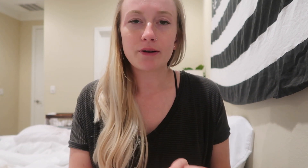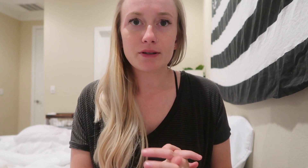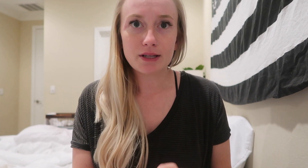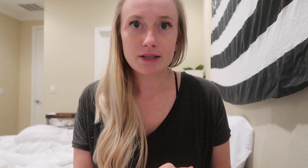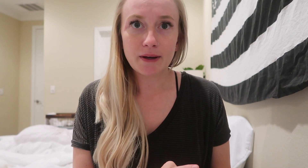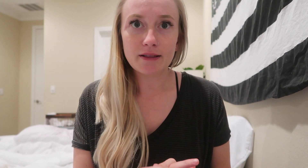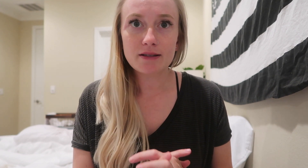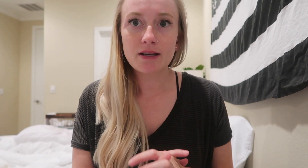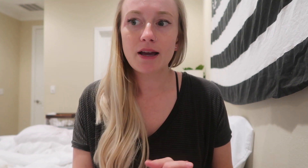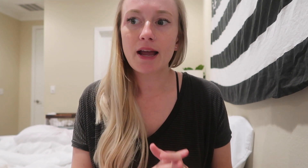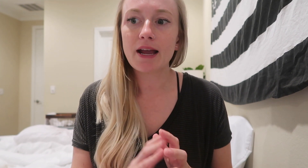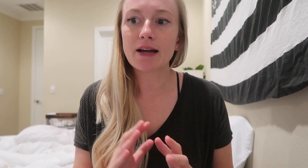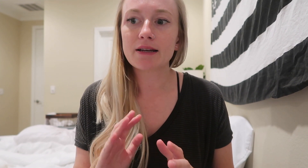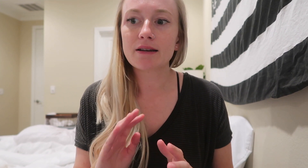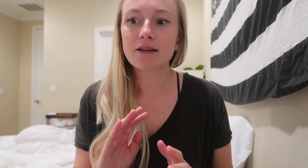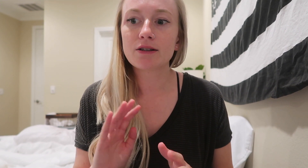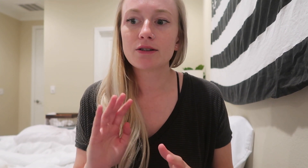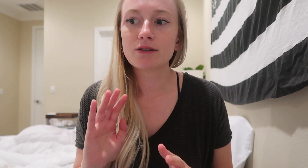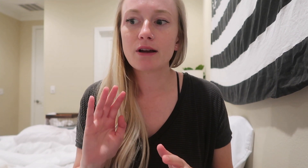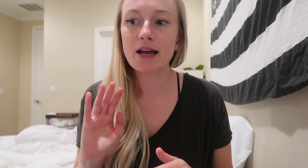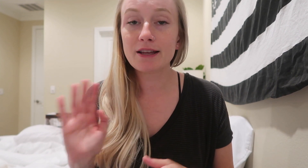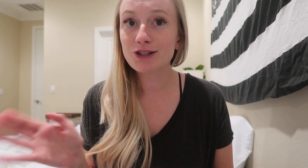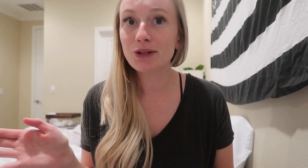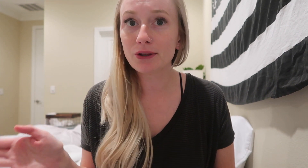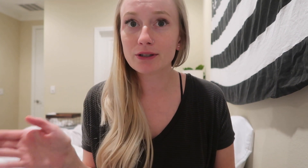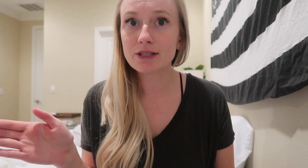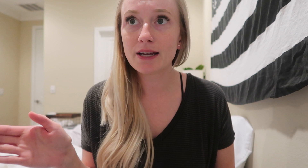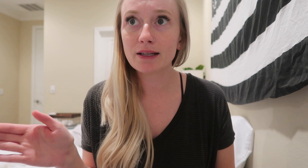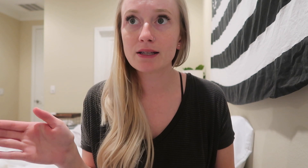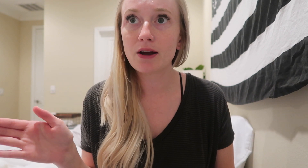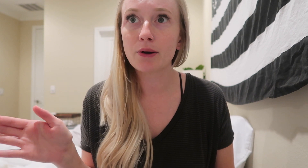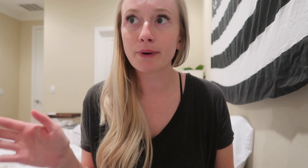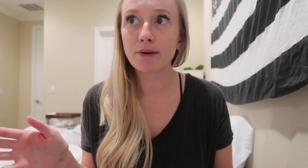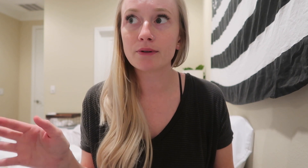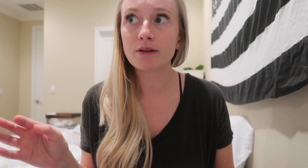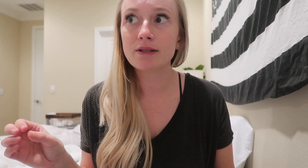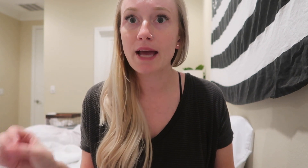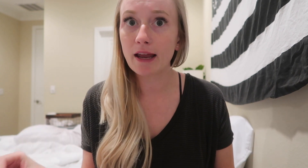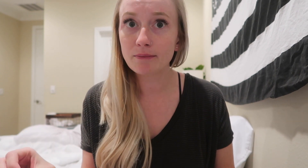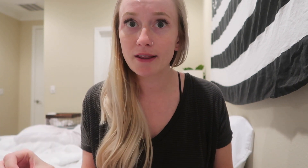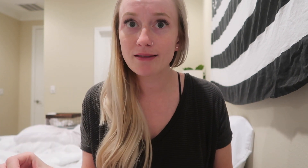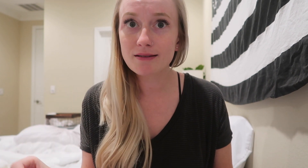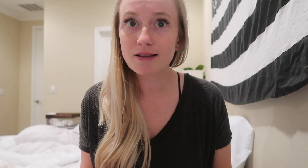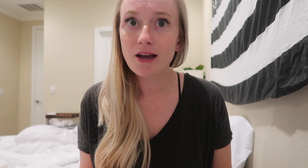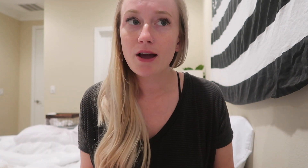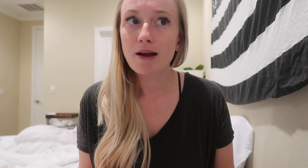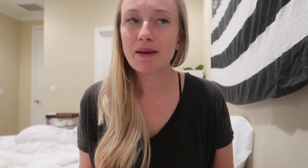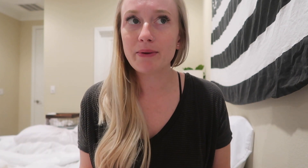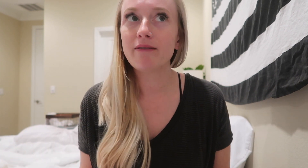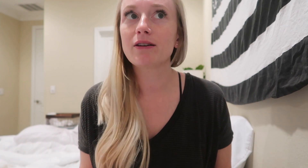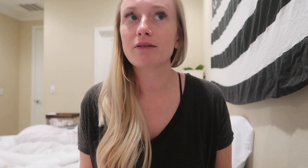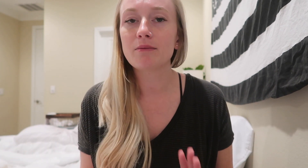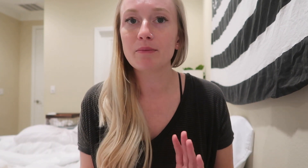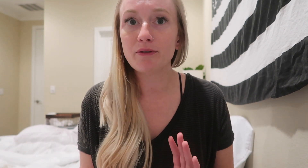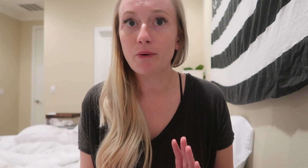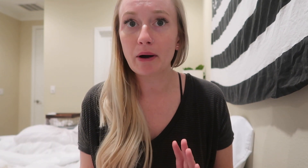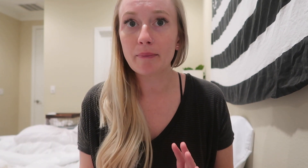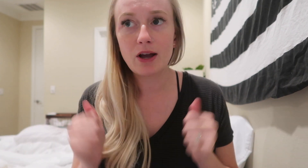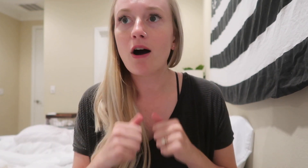around 6 months, and I think she learned it around 10 months, maybe even a little bit before. We